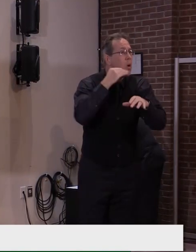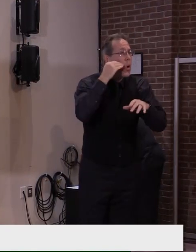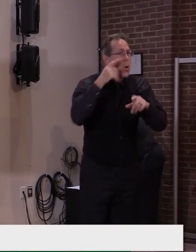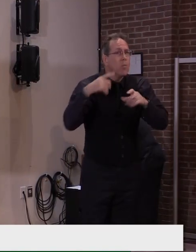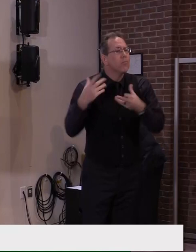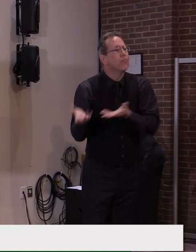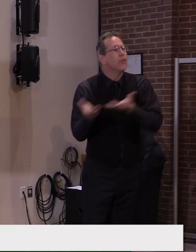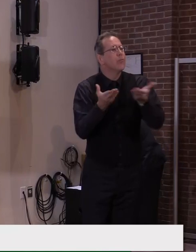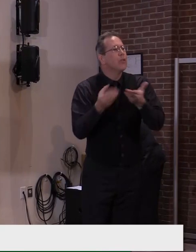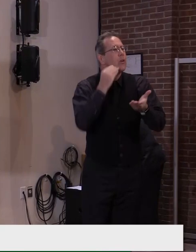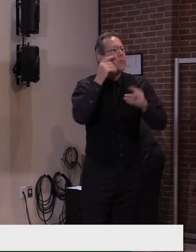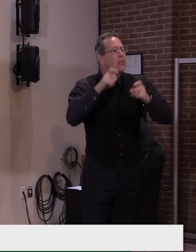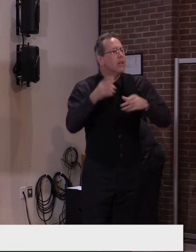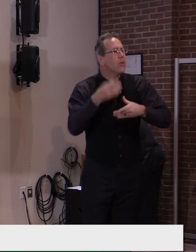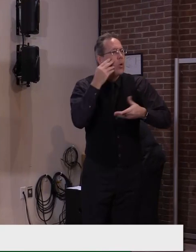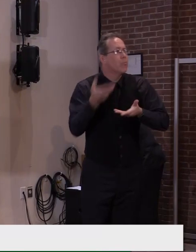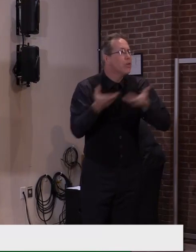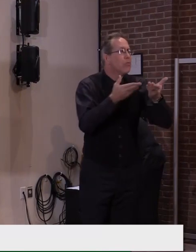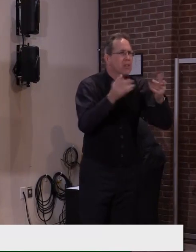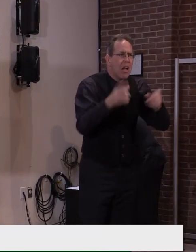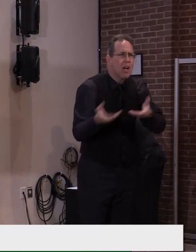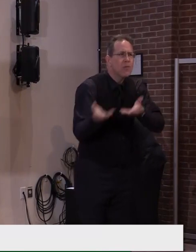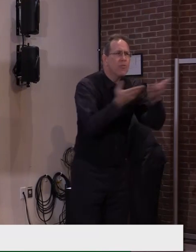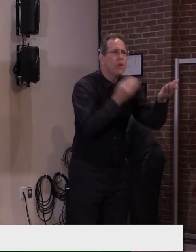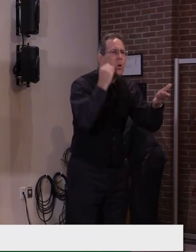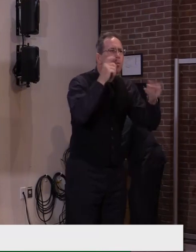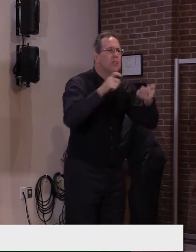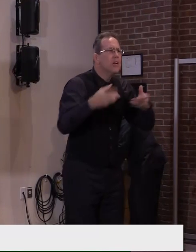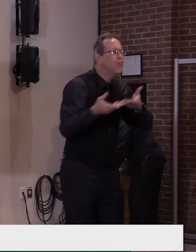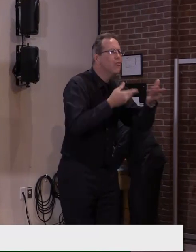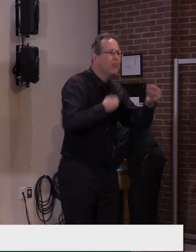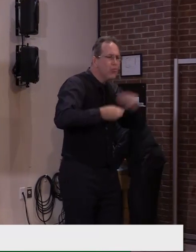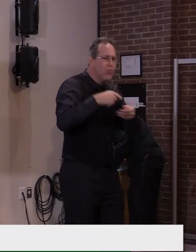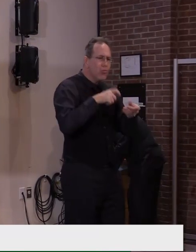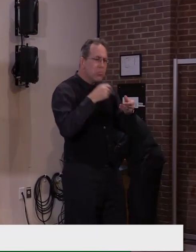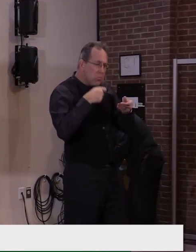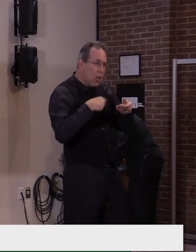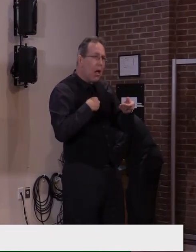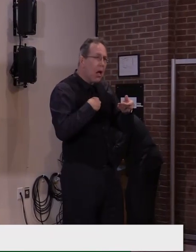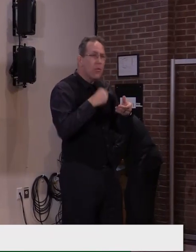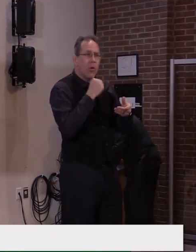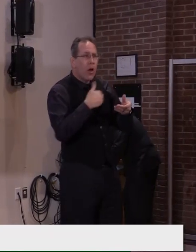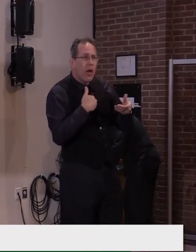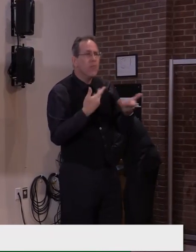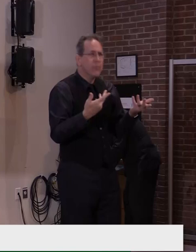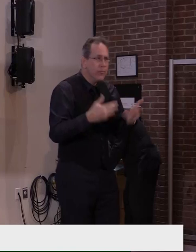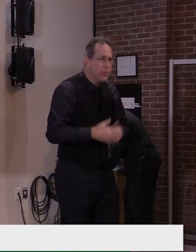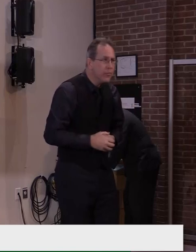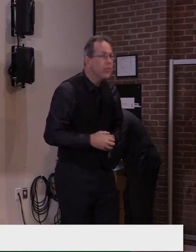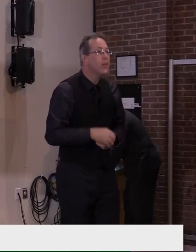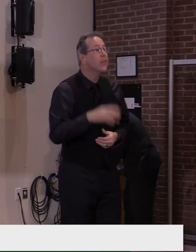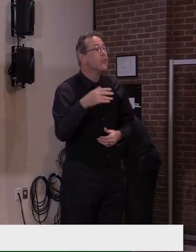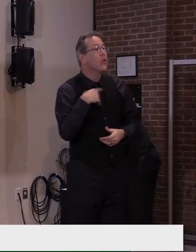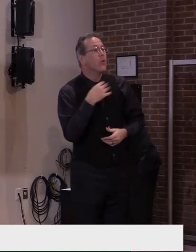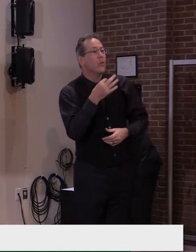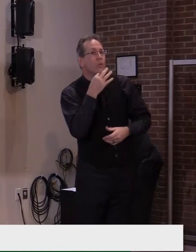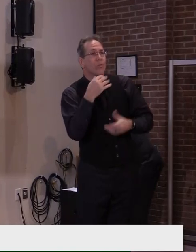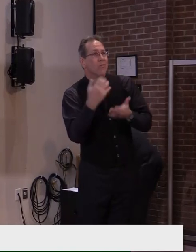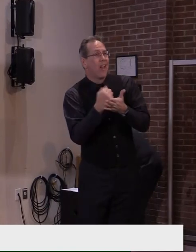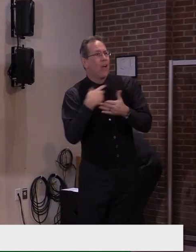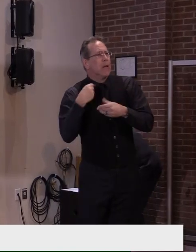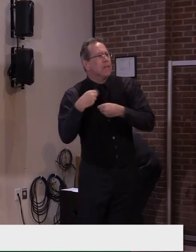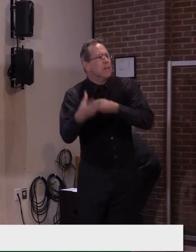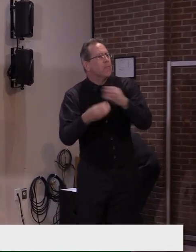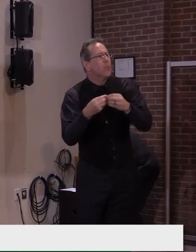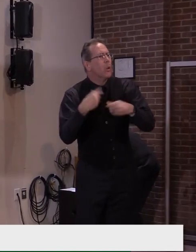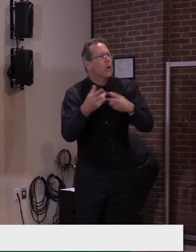more about their distribution plan very soon. We know rapid tests are in high demand across the country and